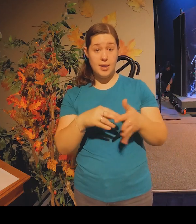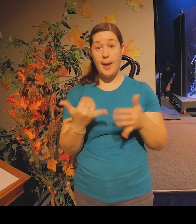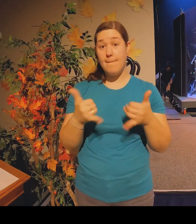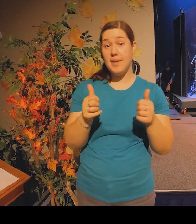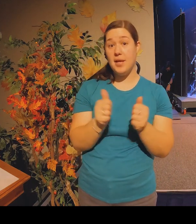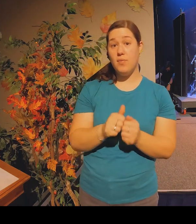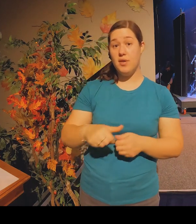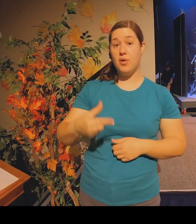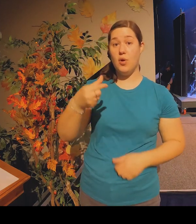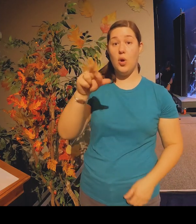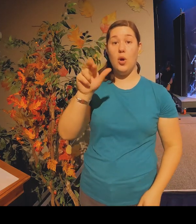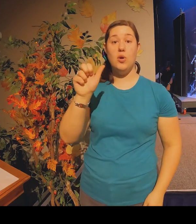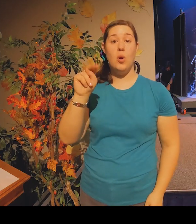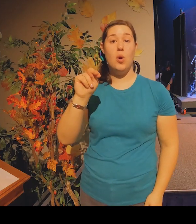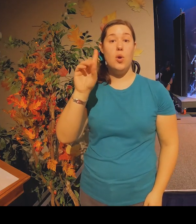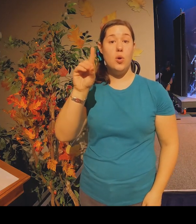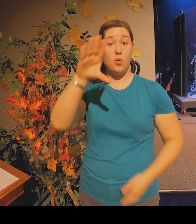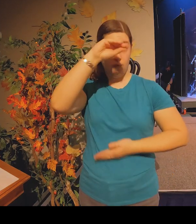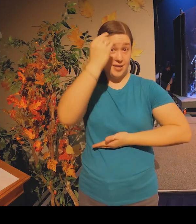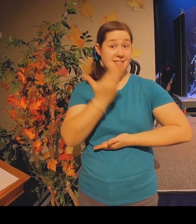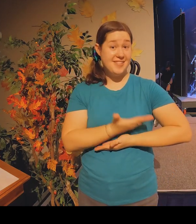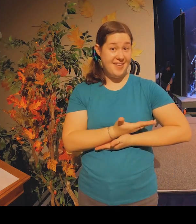Joanne.